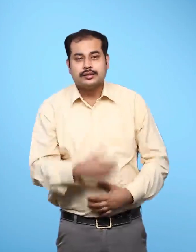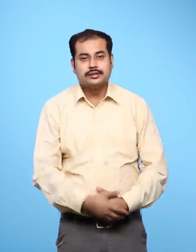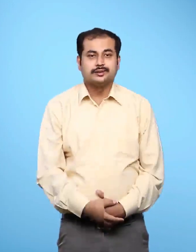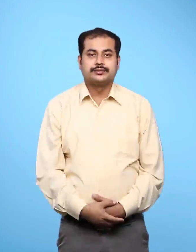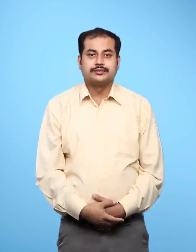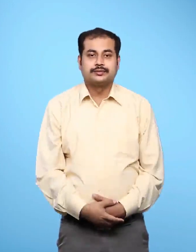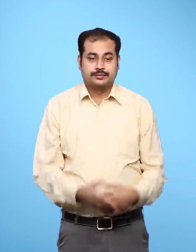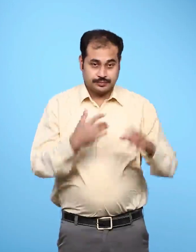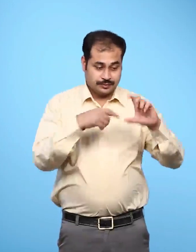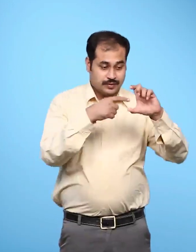C.